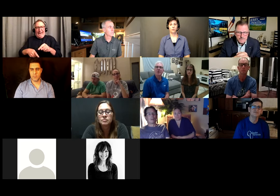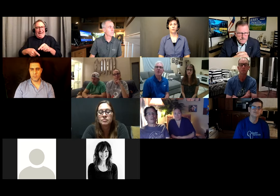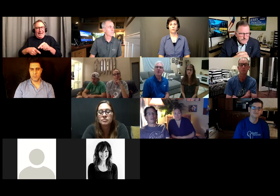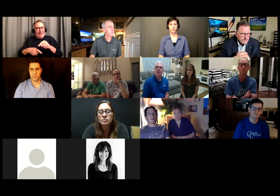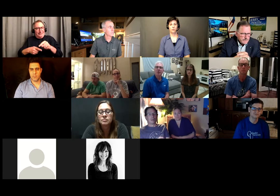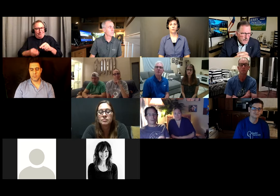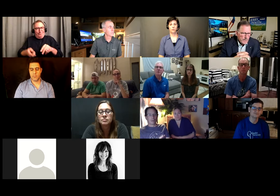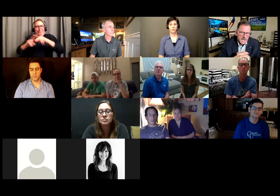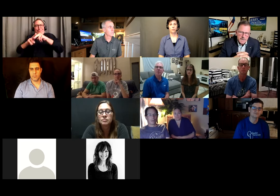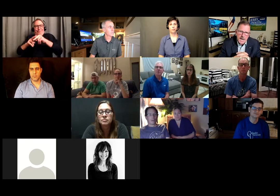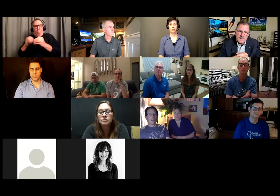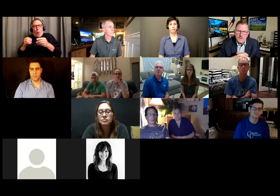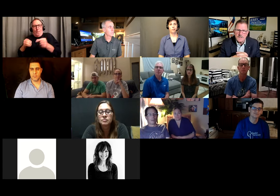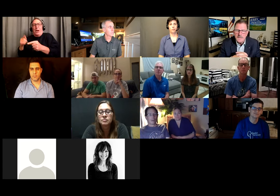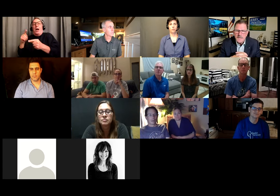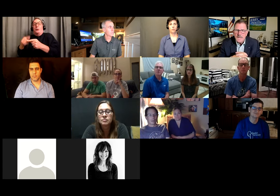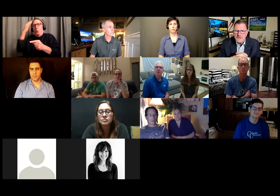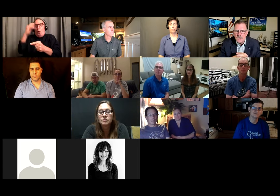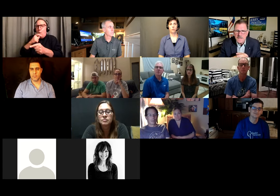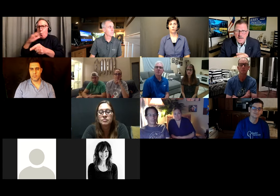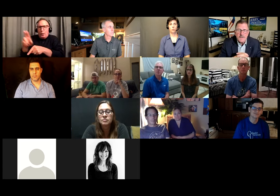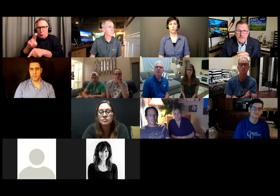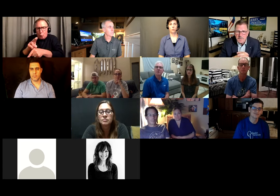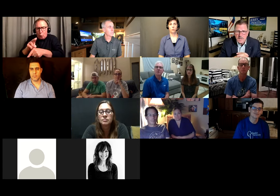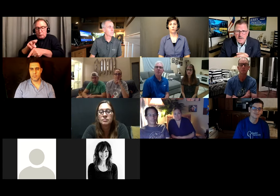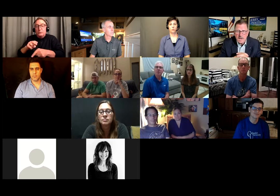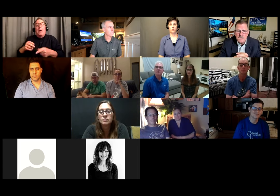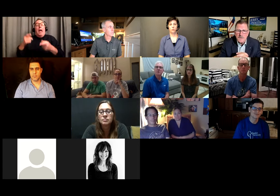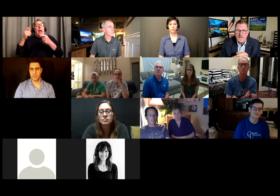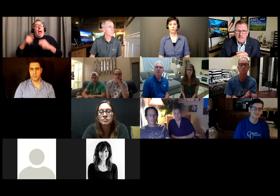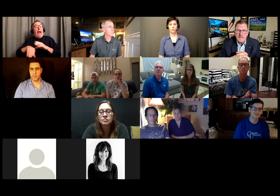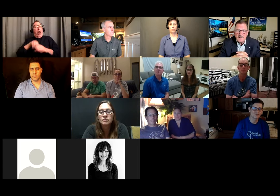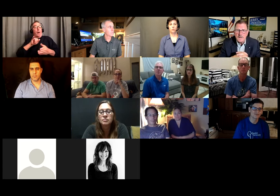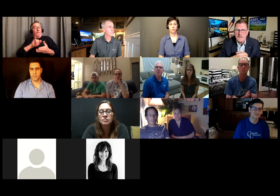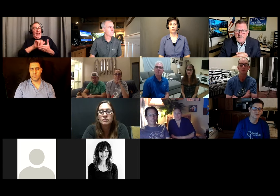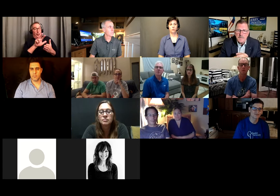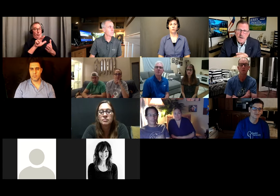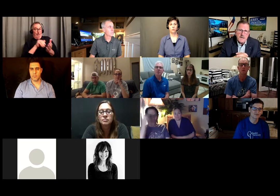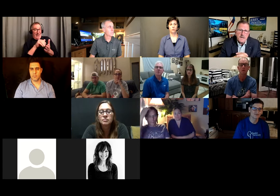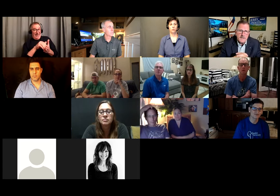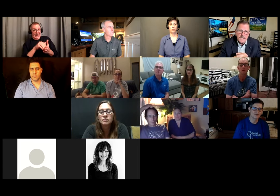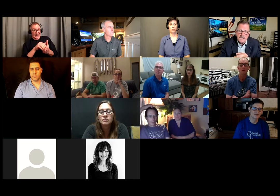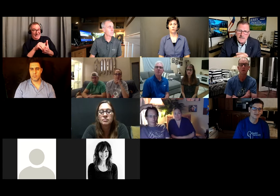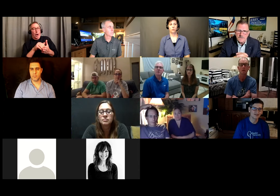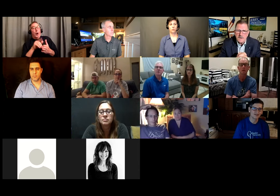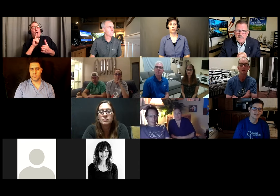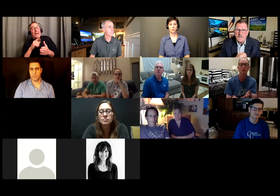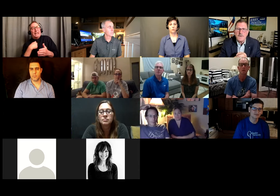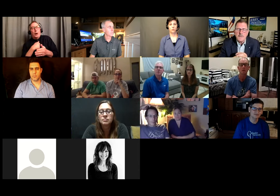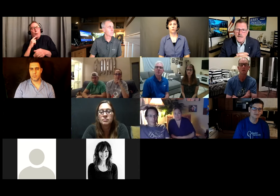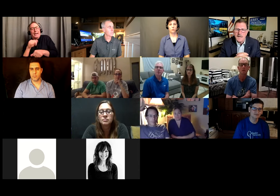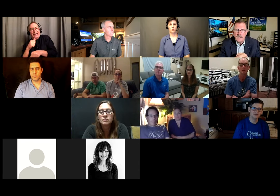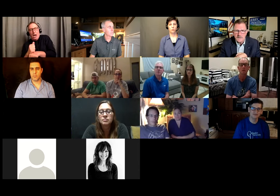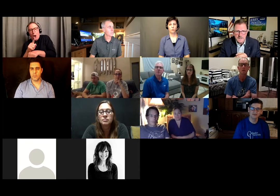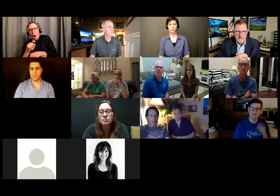use it. When it came back to us, it turns out of the $3 million that we had literally only earmarked $180,000. We'd